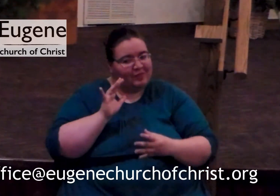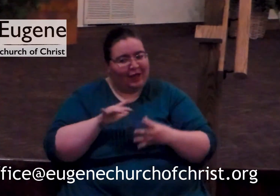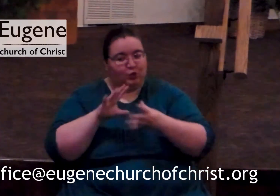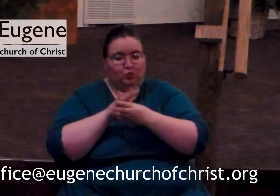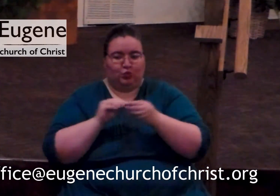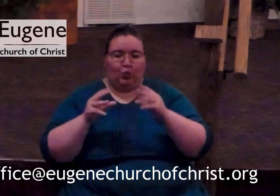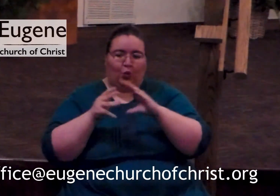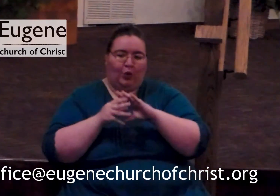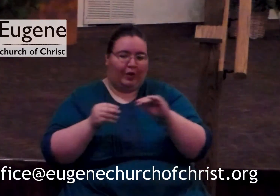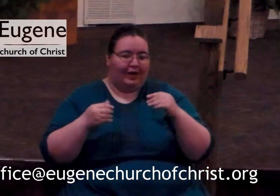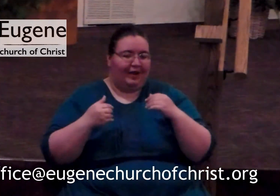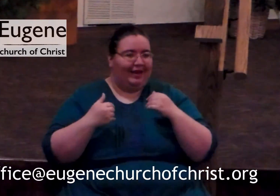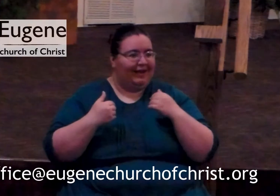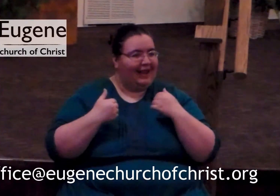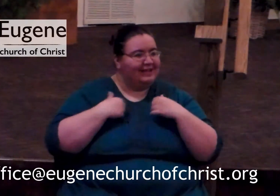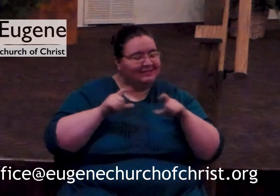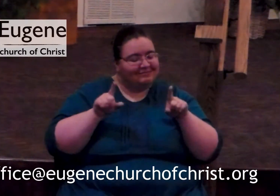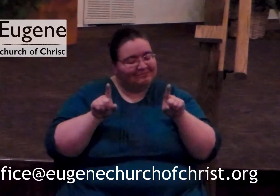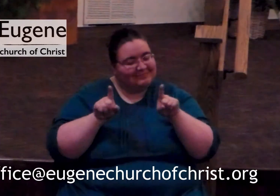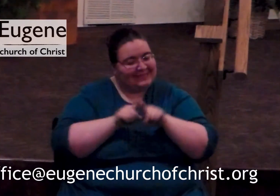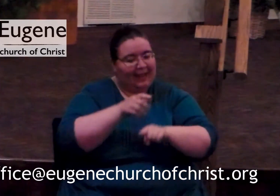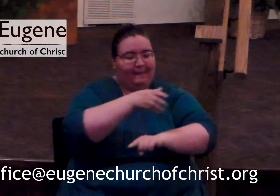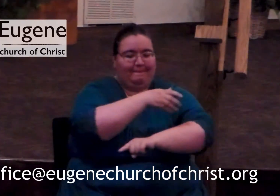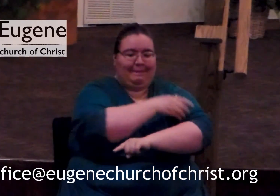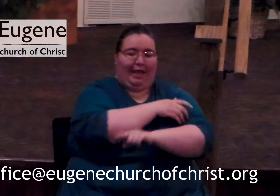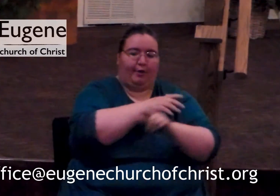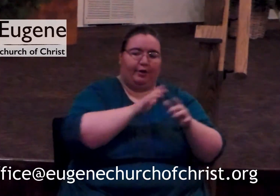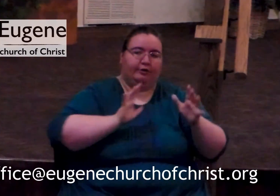much that he had to get on a boat and move a little bit offshore so that he could be heard.